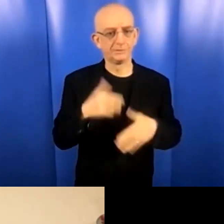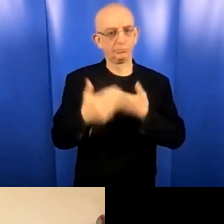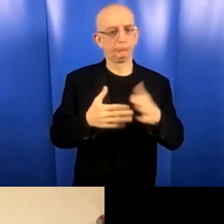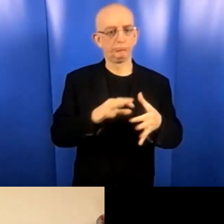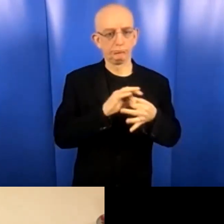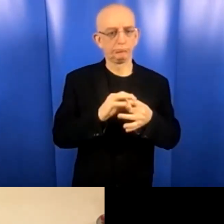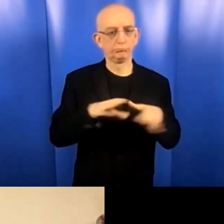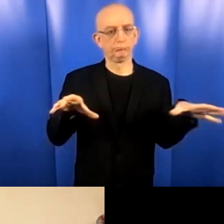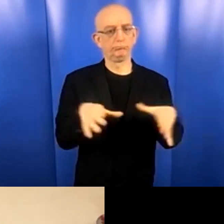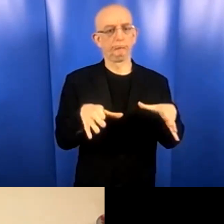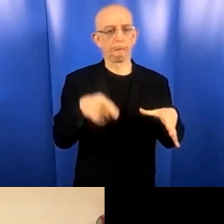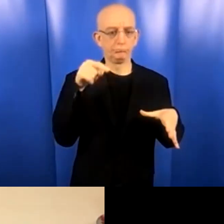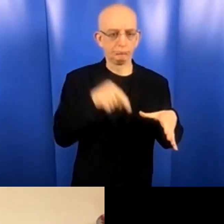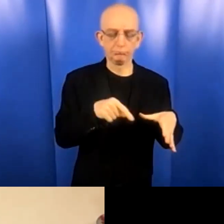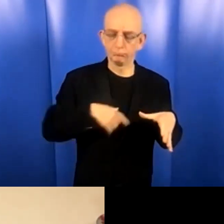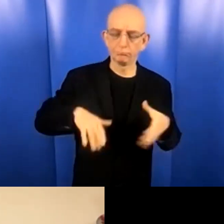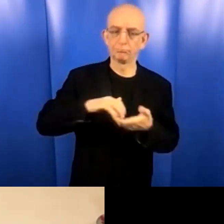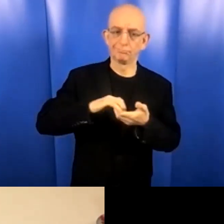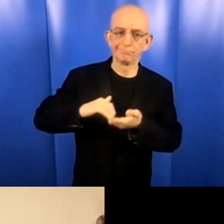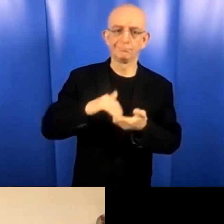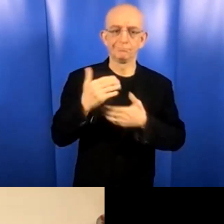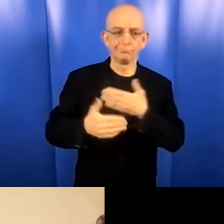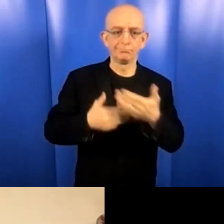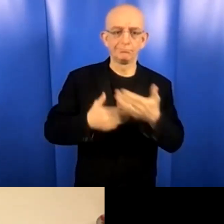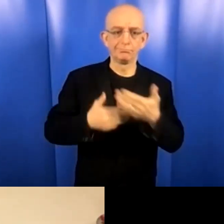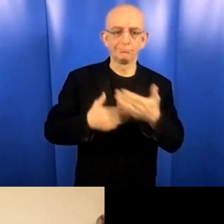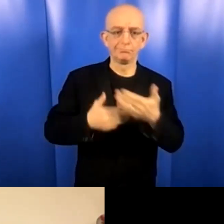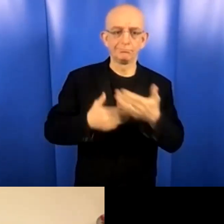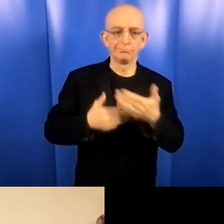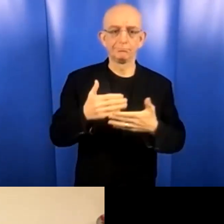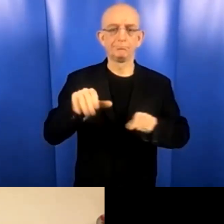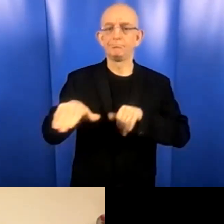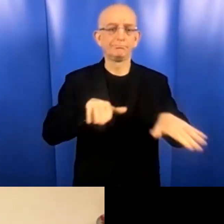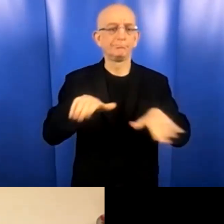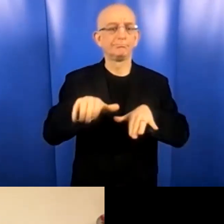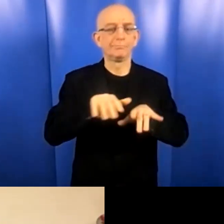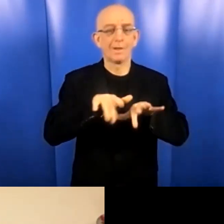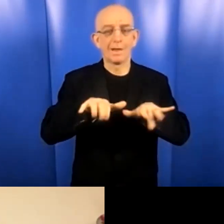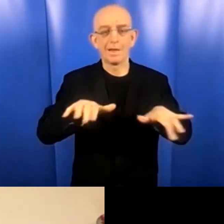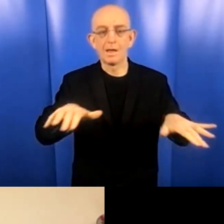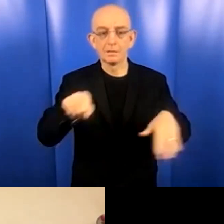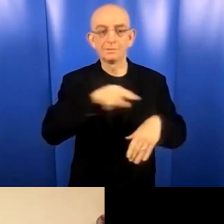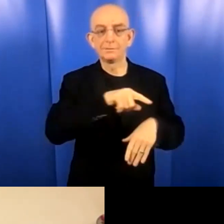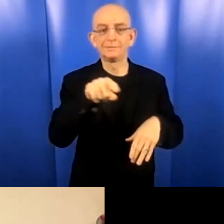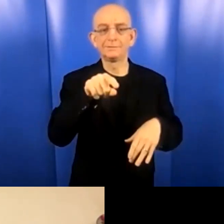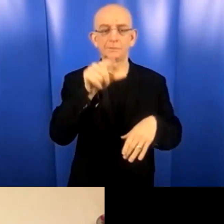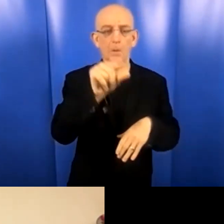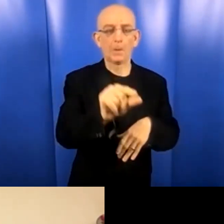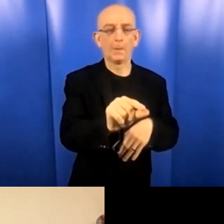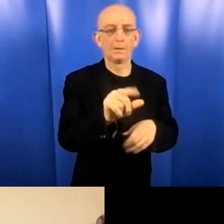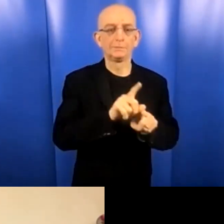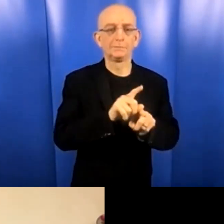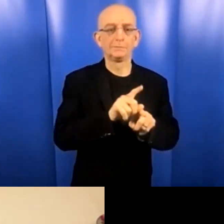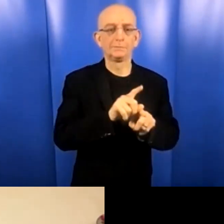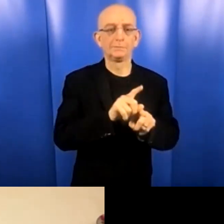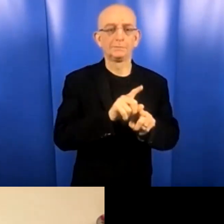the most marginalized group, including indigenous persons with disabilities and frame the narratives of inclusion, leaving no